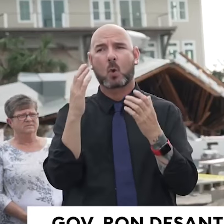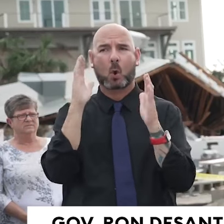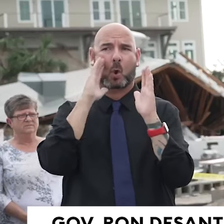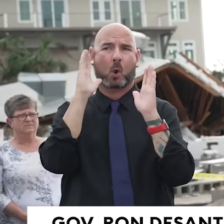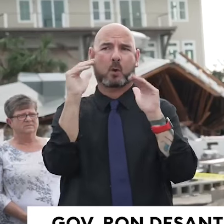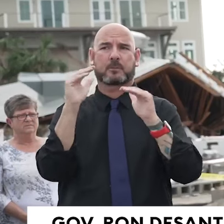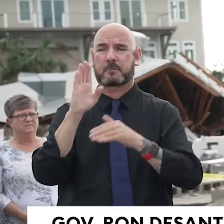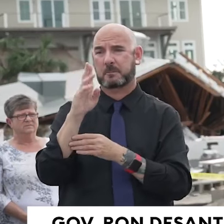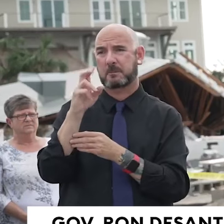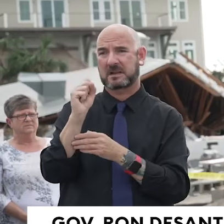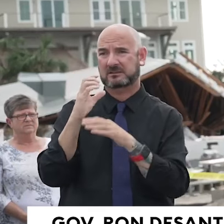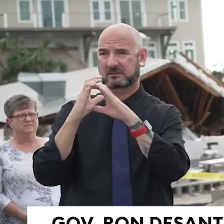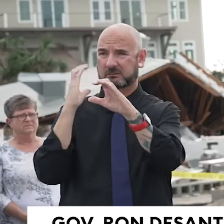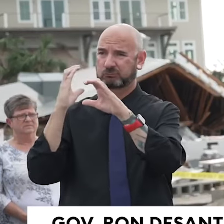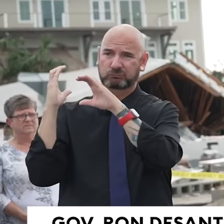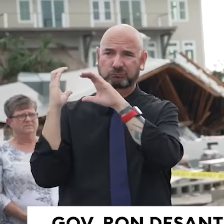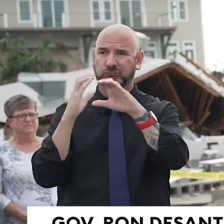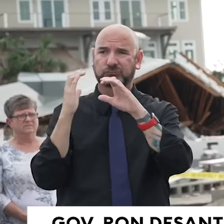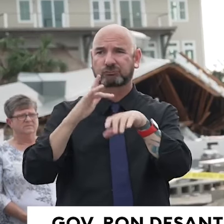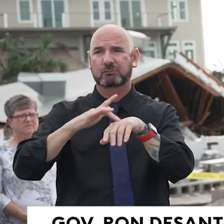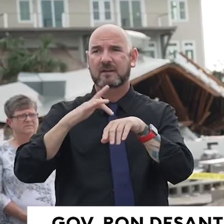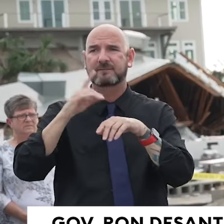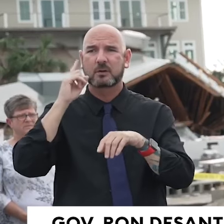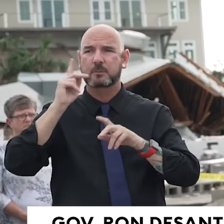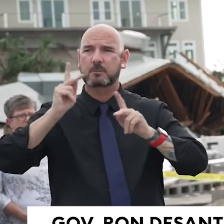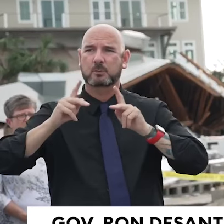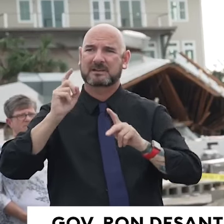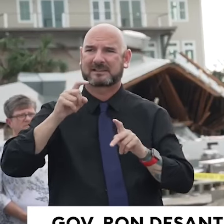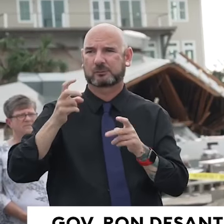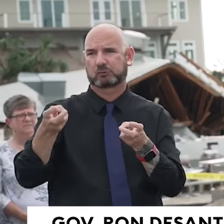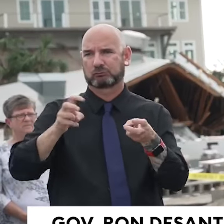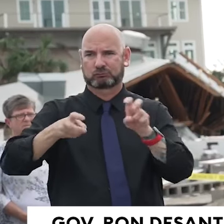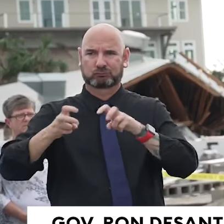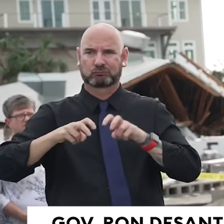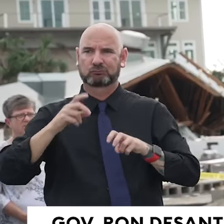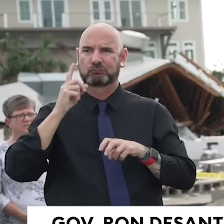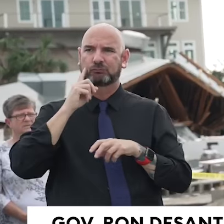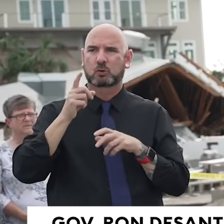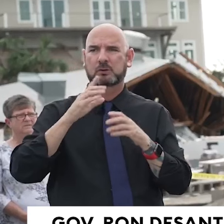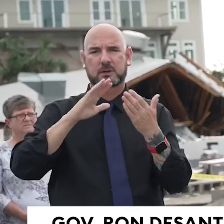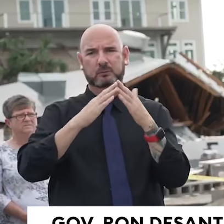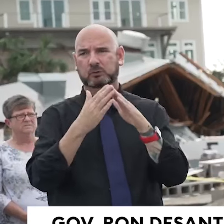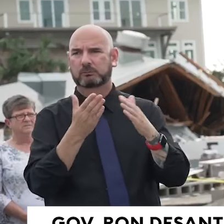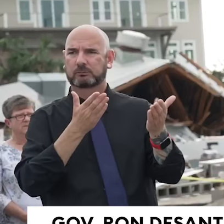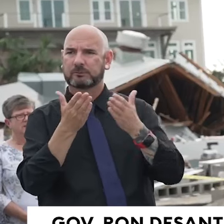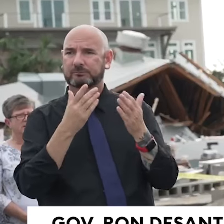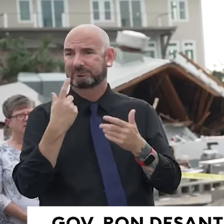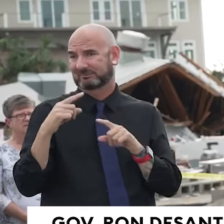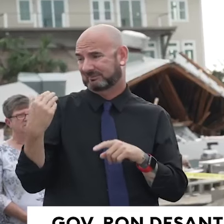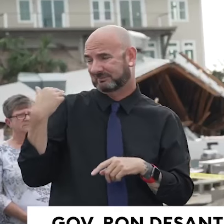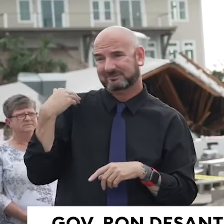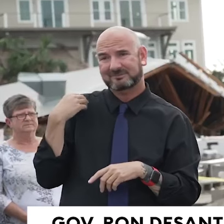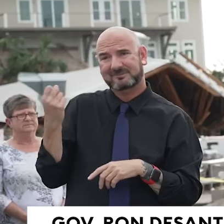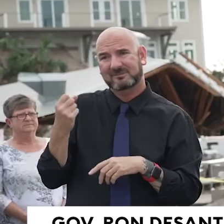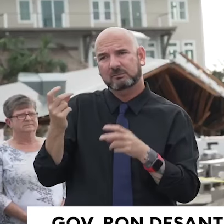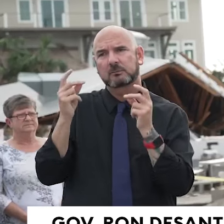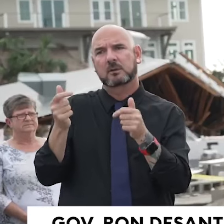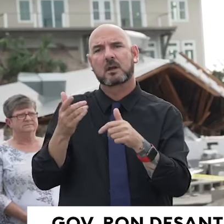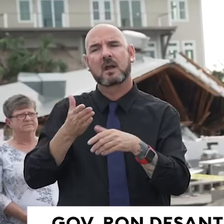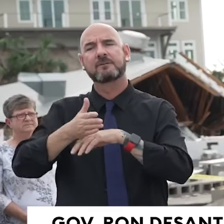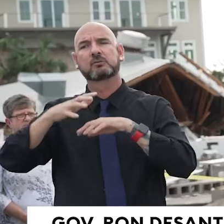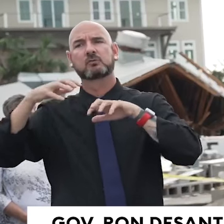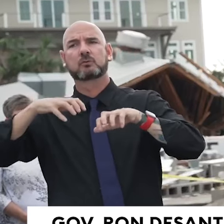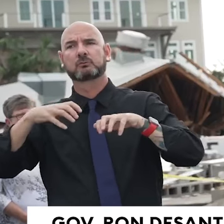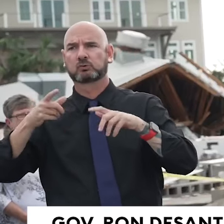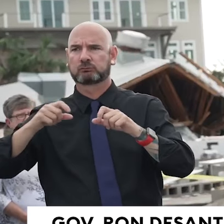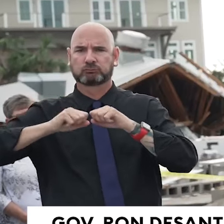service for communities impacted by the storm. On Saturday, and almost immediately after the storm, we had Hope buses deployed to